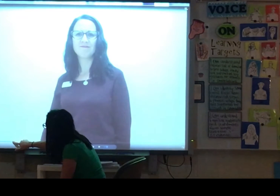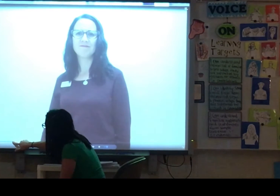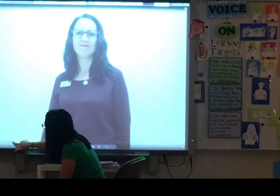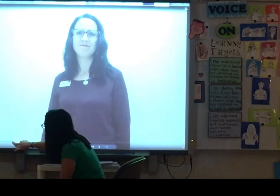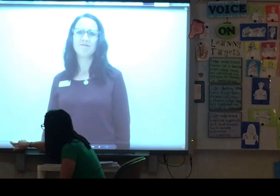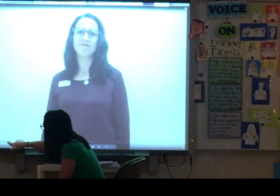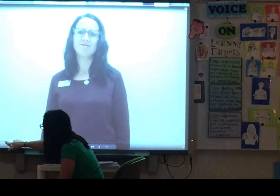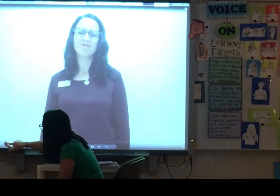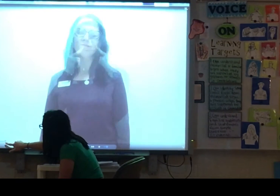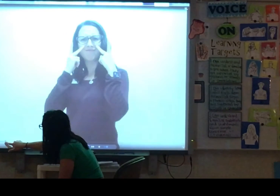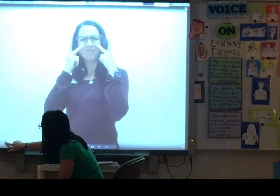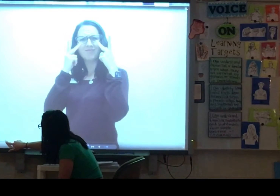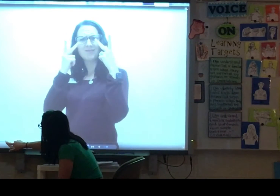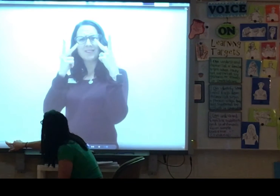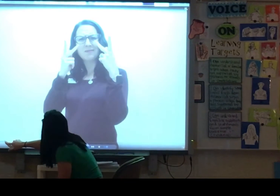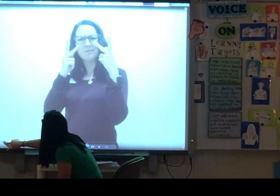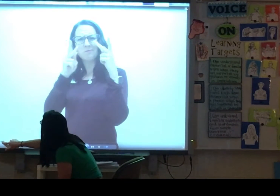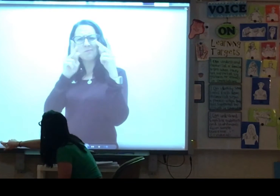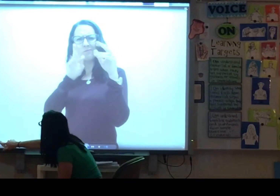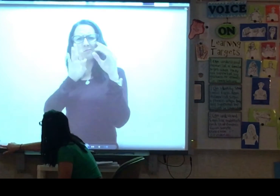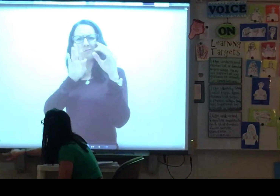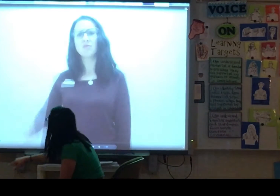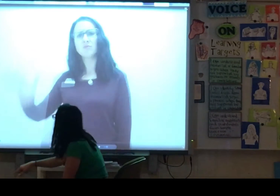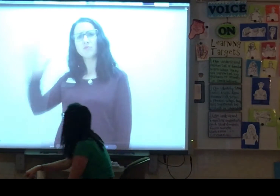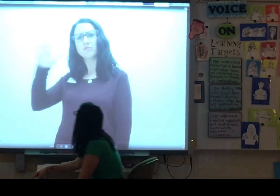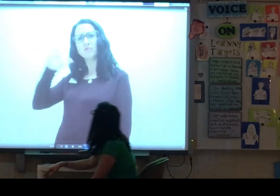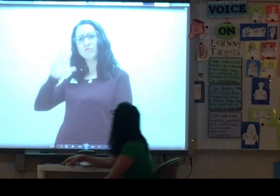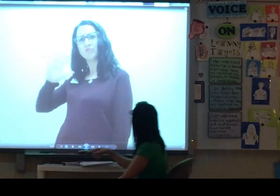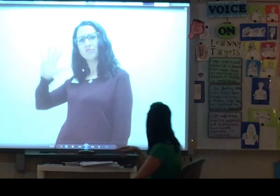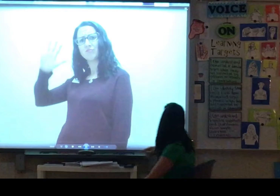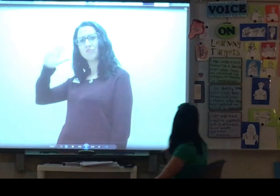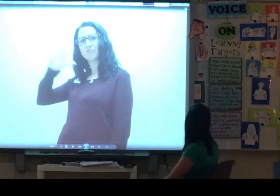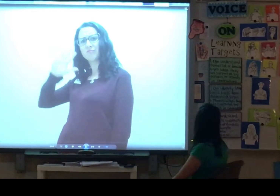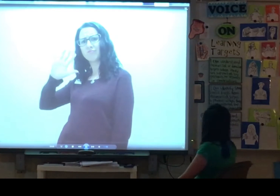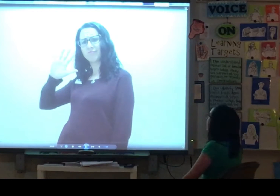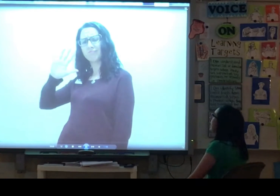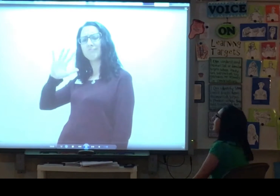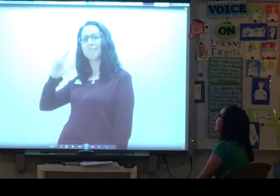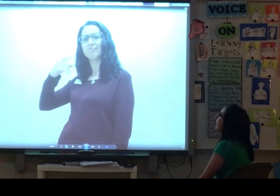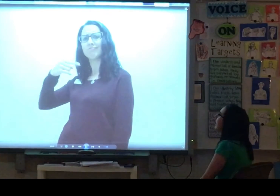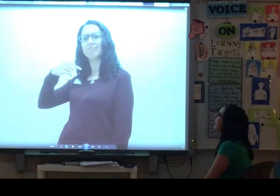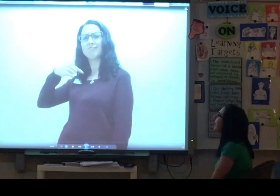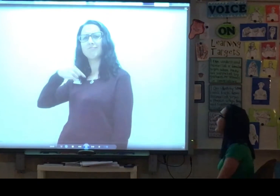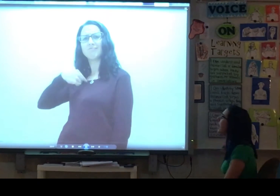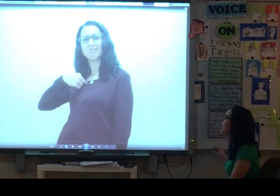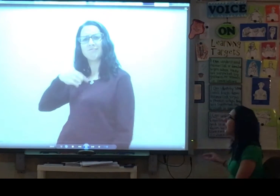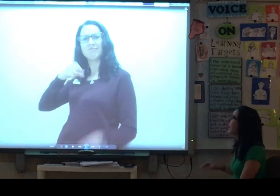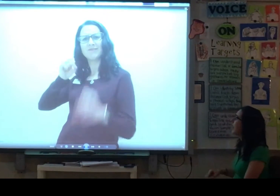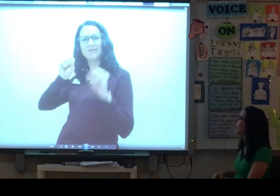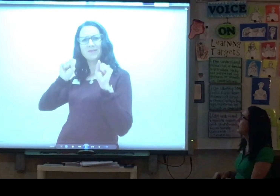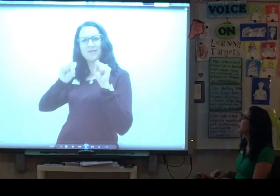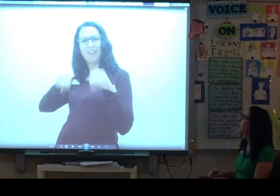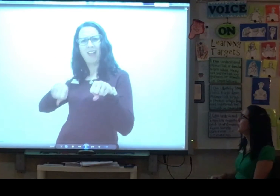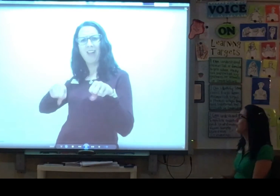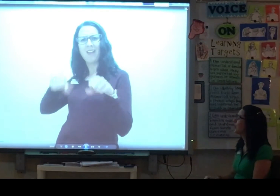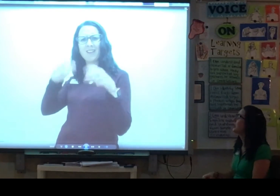That's fine. See? A while back. I